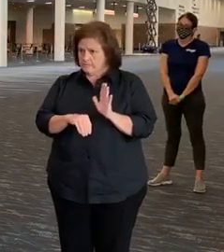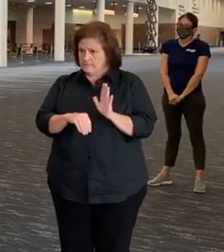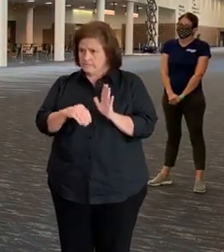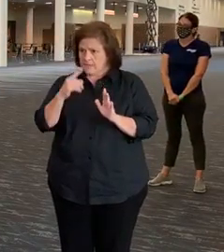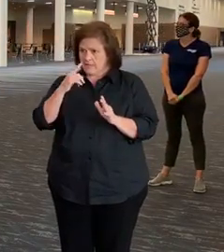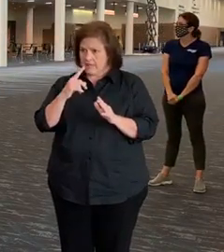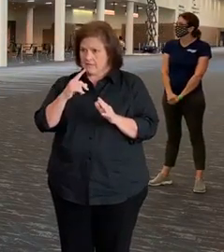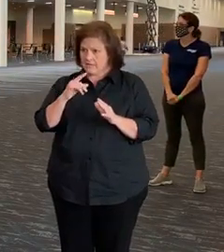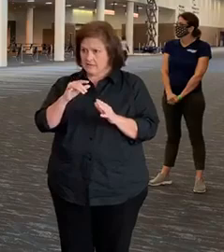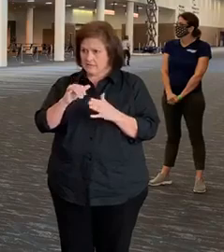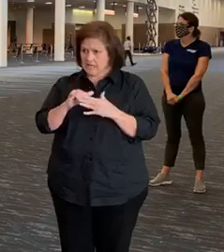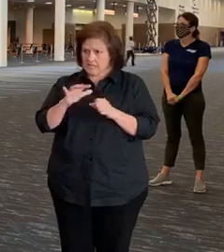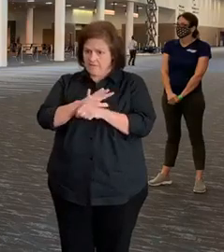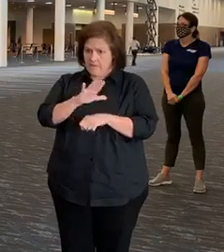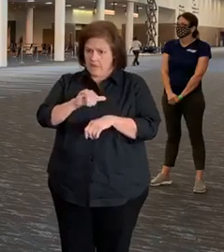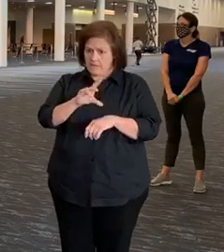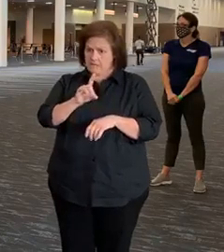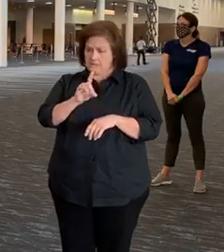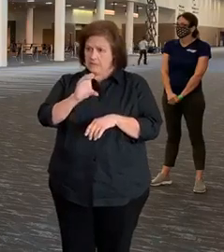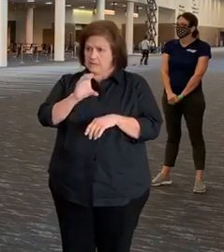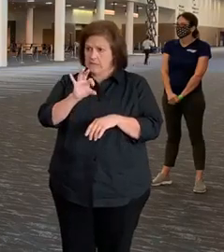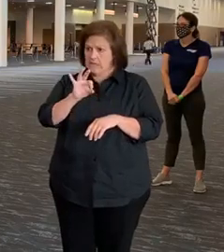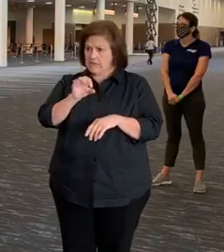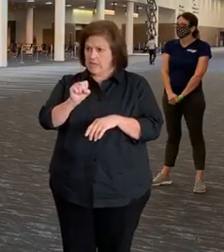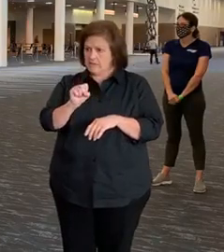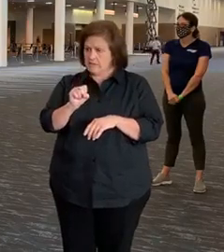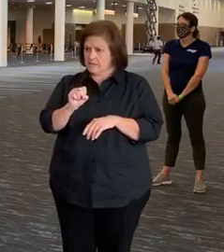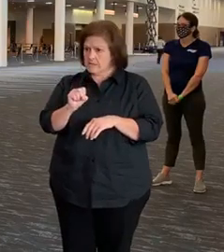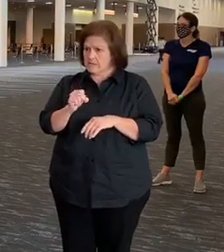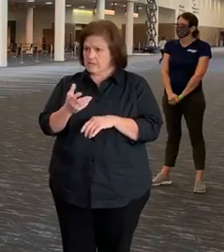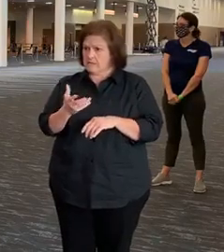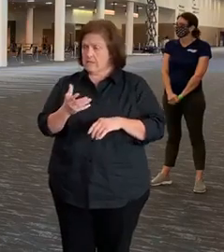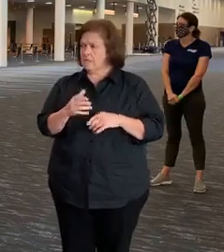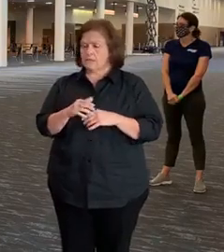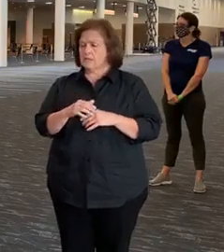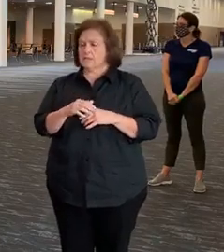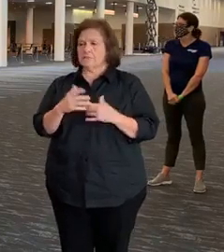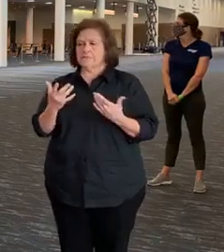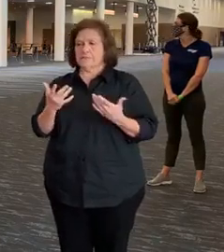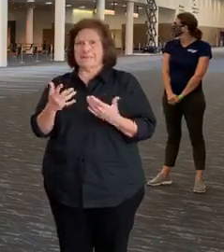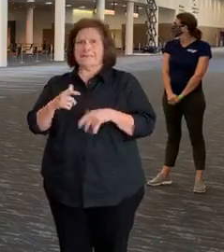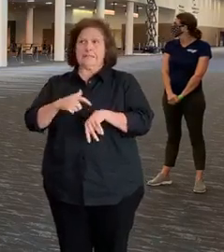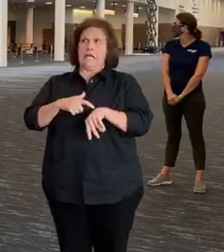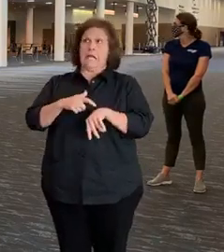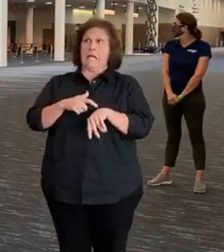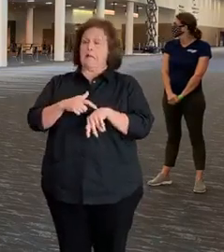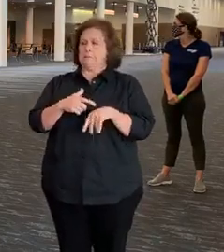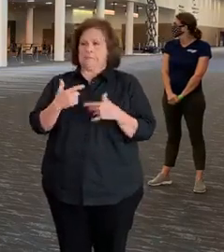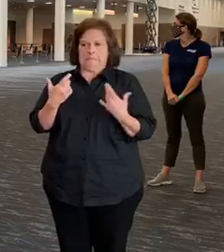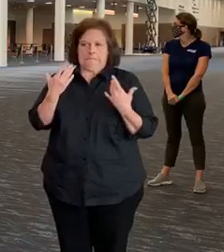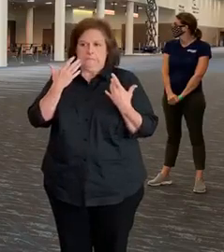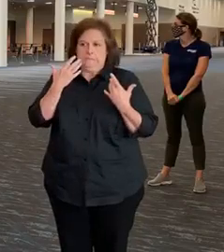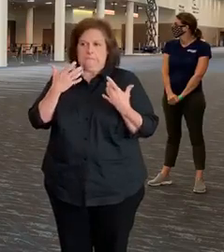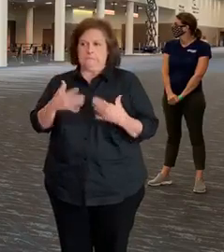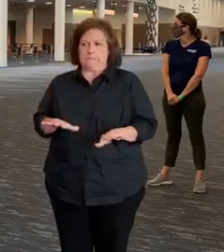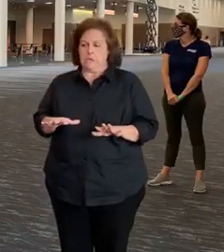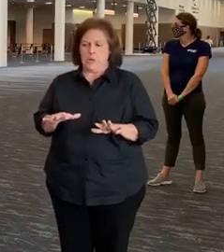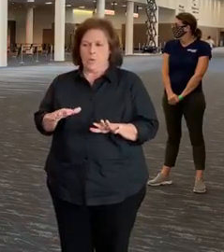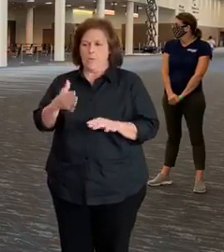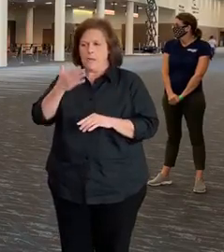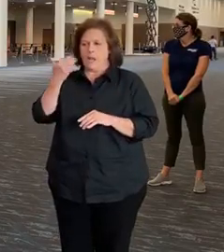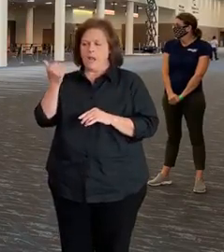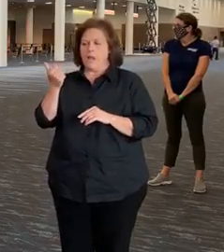by DCFS. Well, a direct timeline, one, has not been given